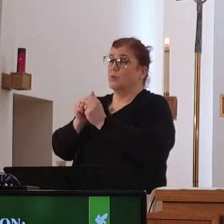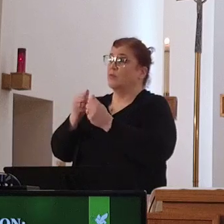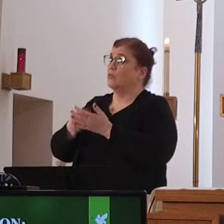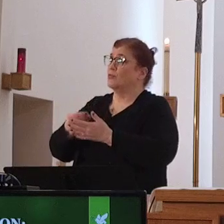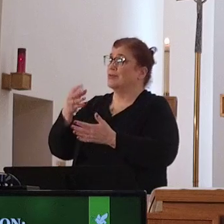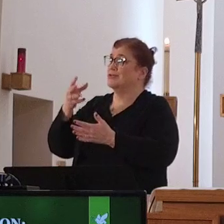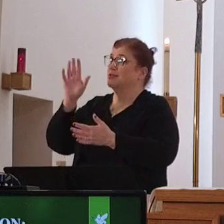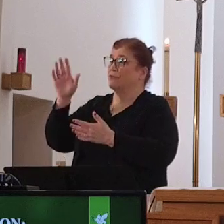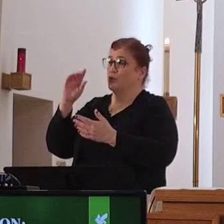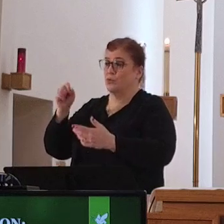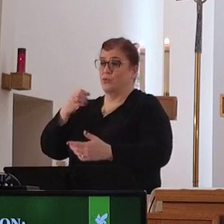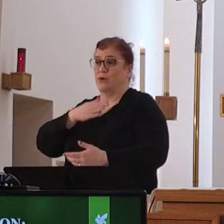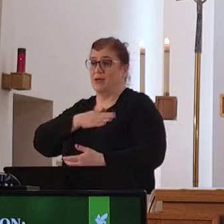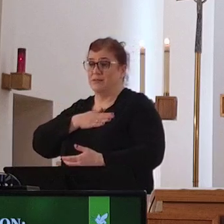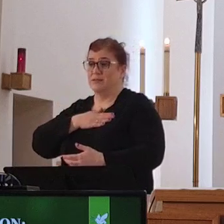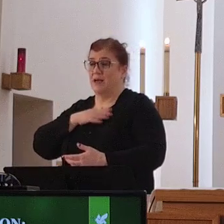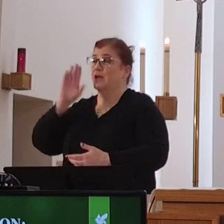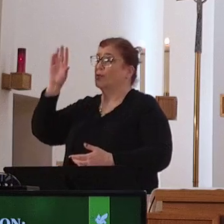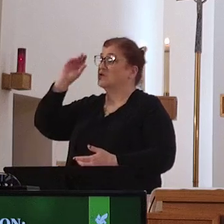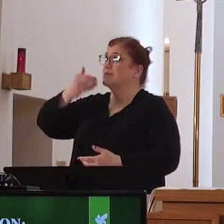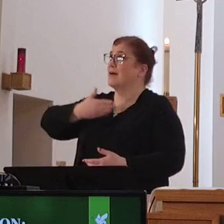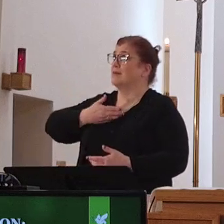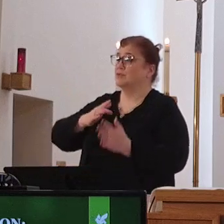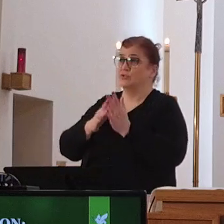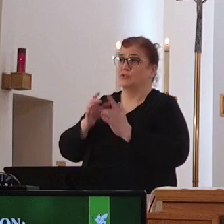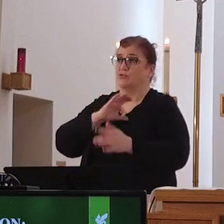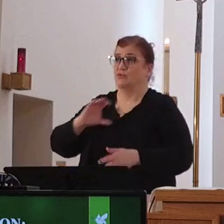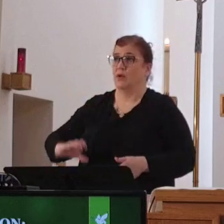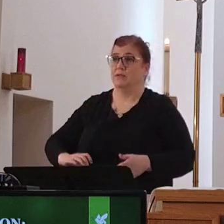grace in your Son, Jesus Christ.